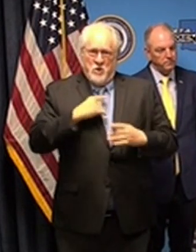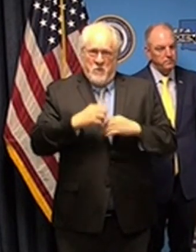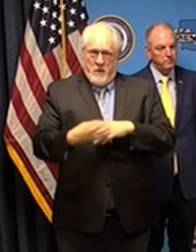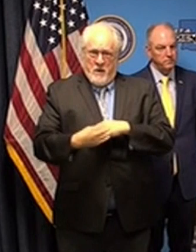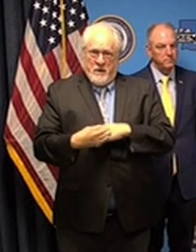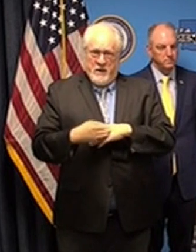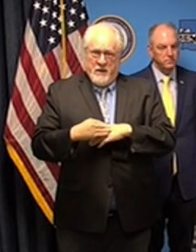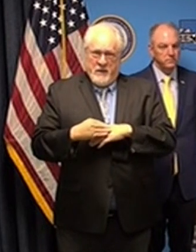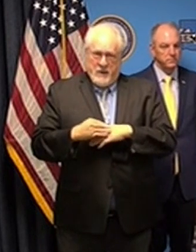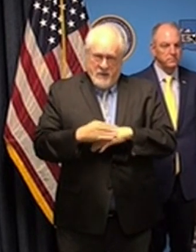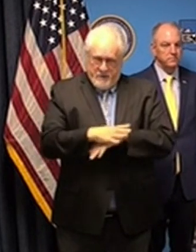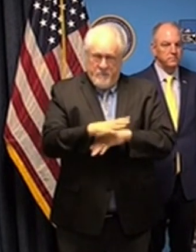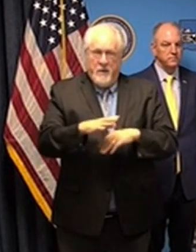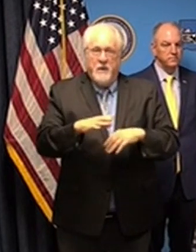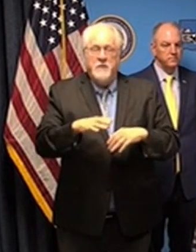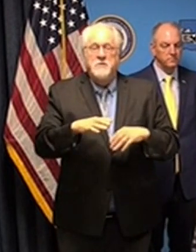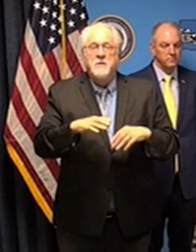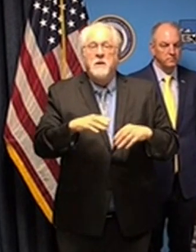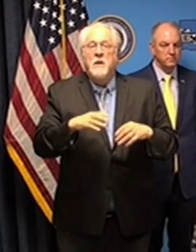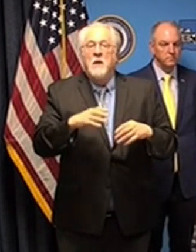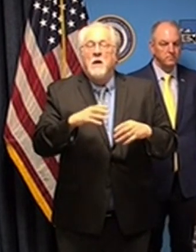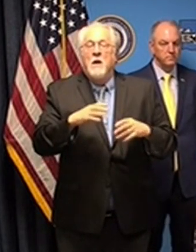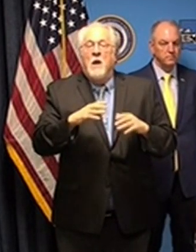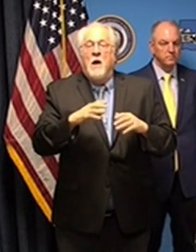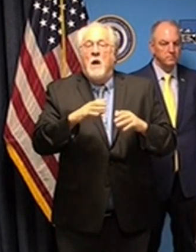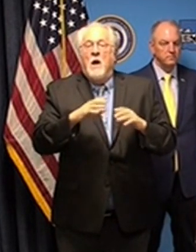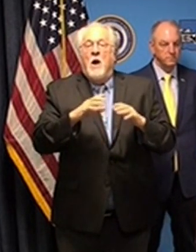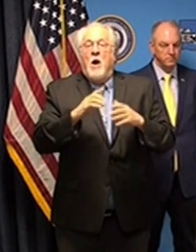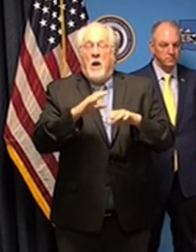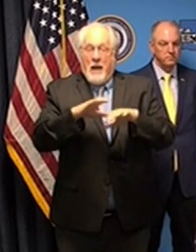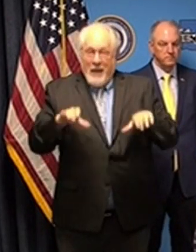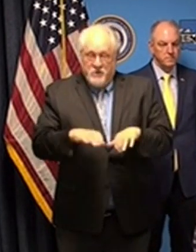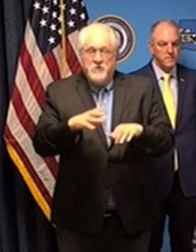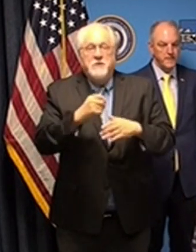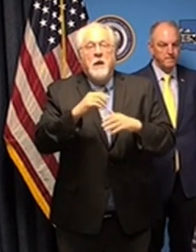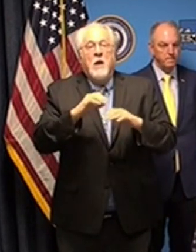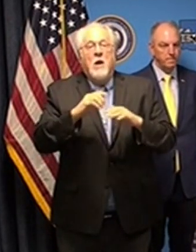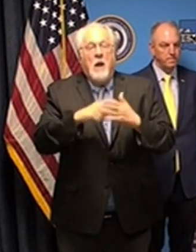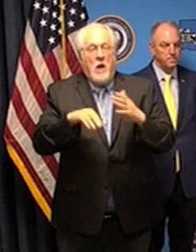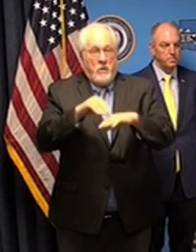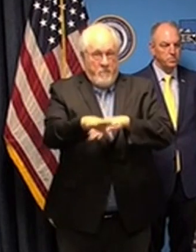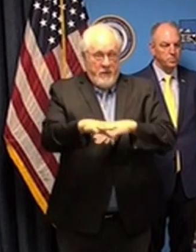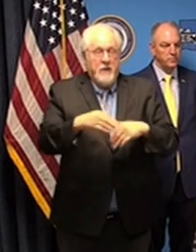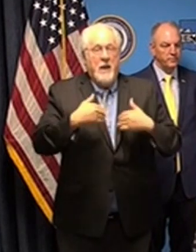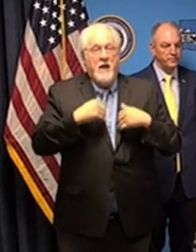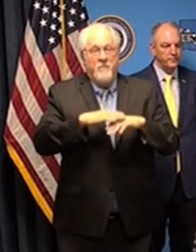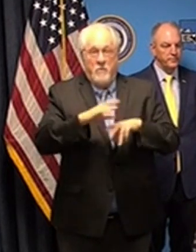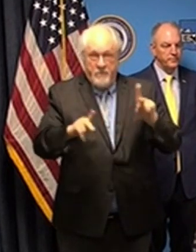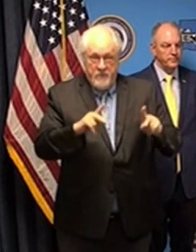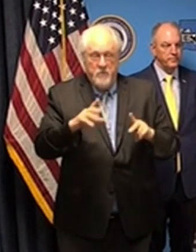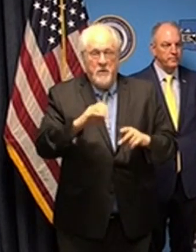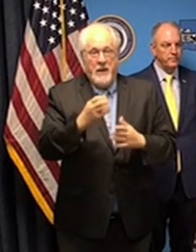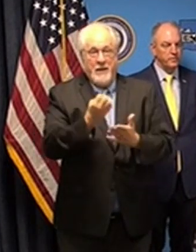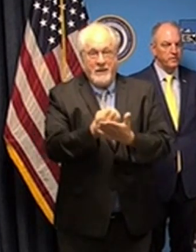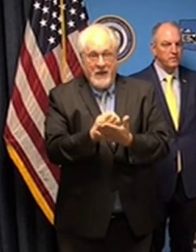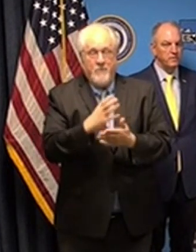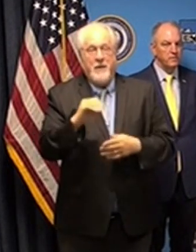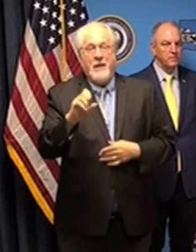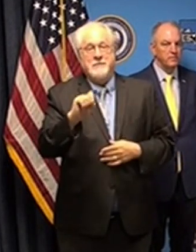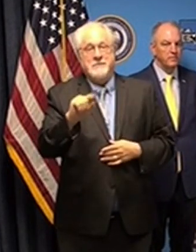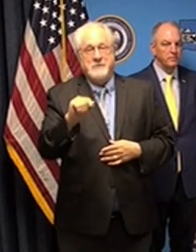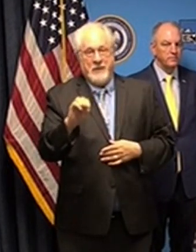the impact of such actions and what they have on our citizenry and our economy and our state. As